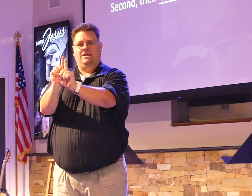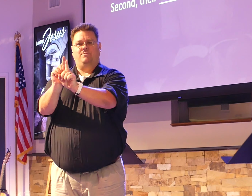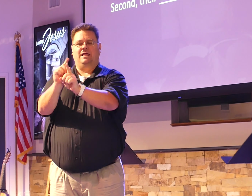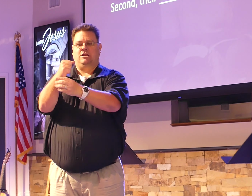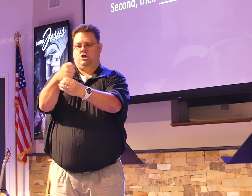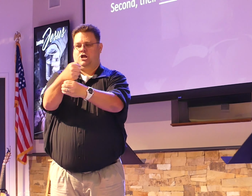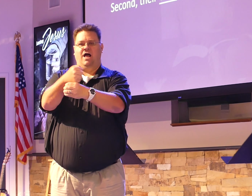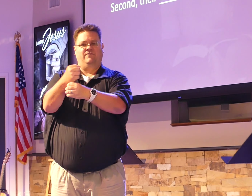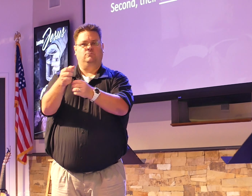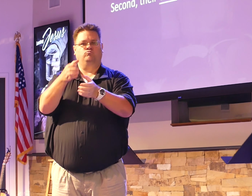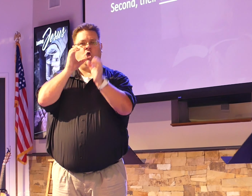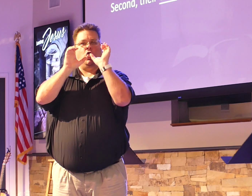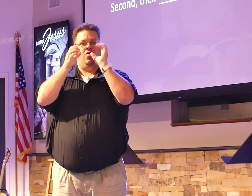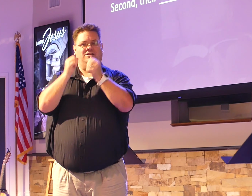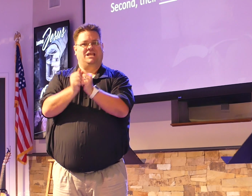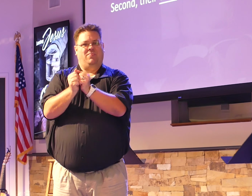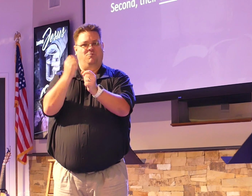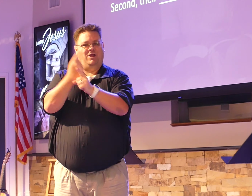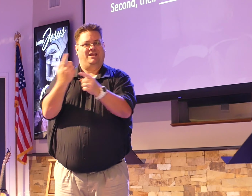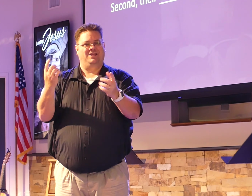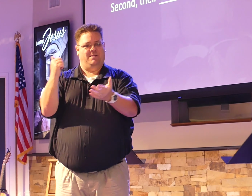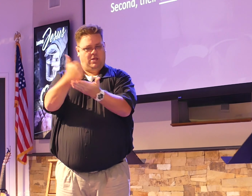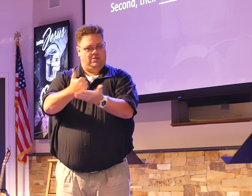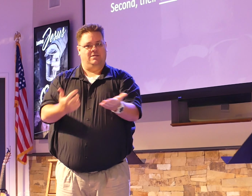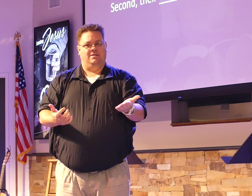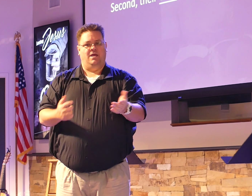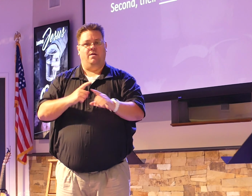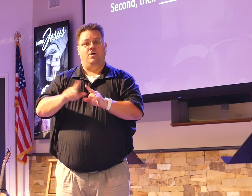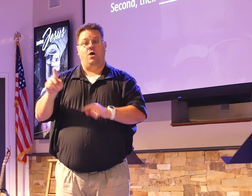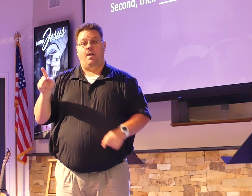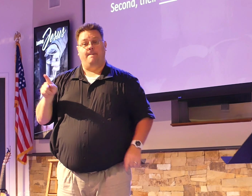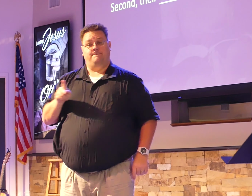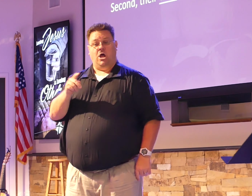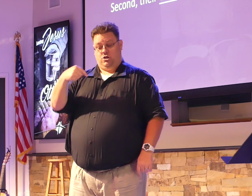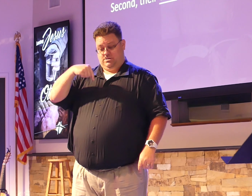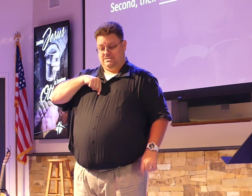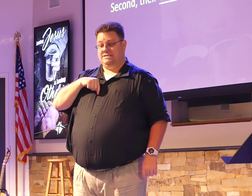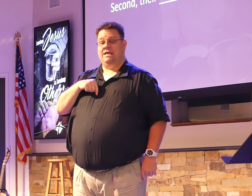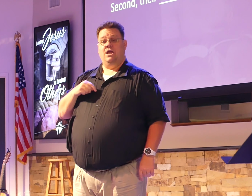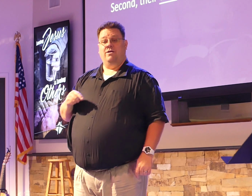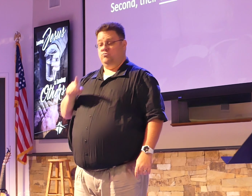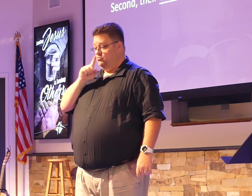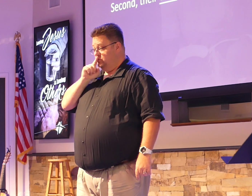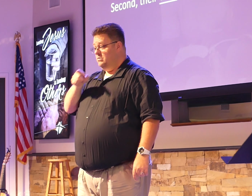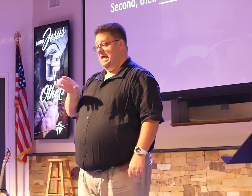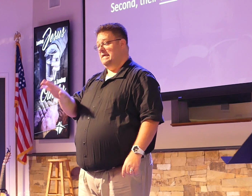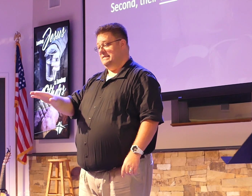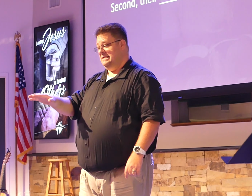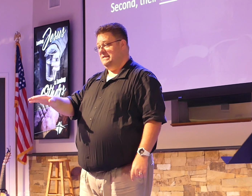together. Amen? So, Paul was very sincere and very real.